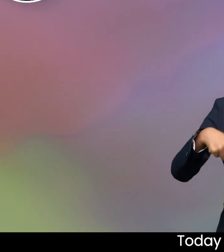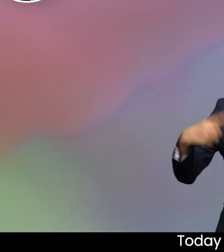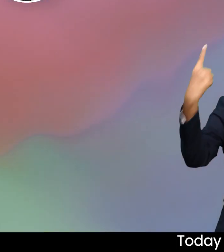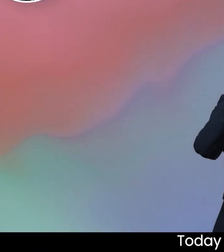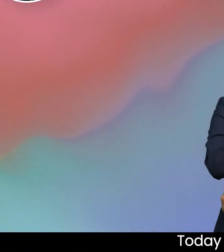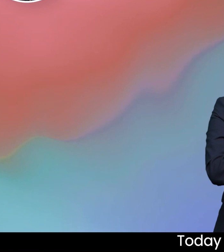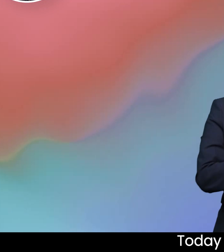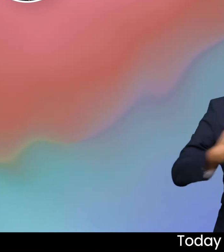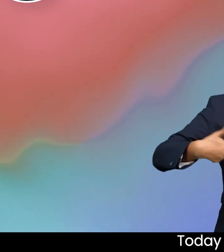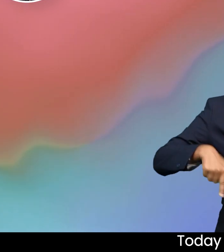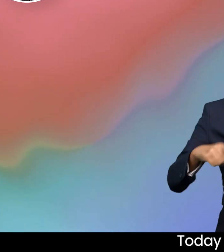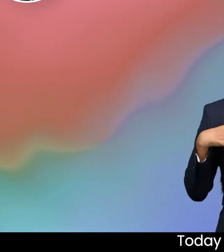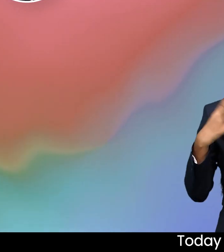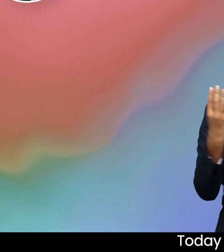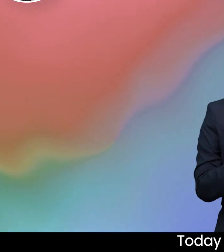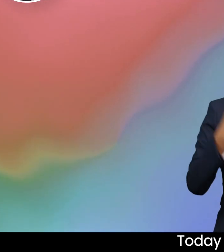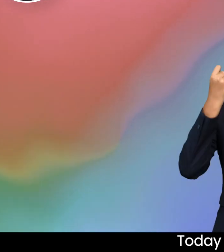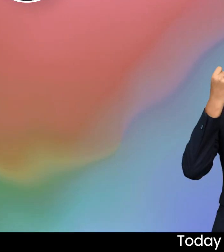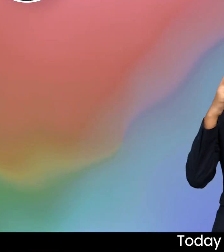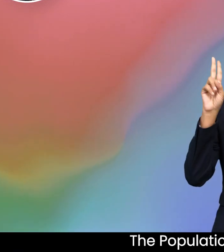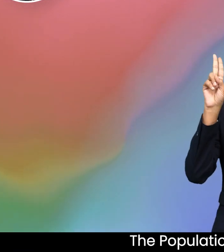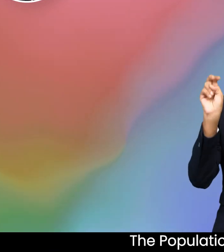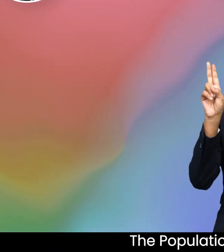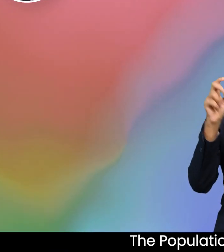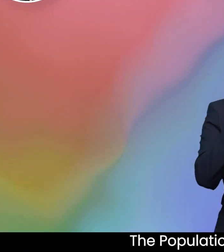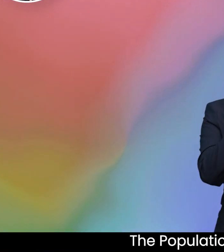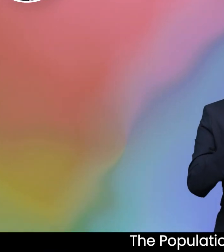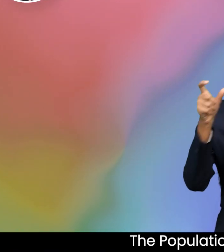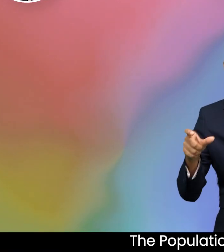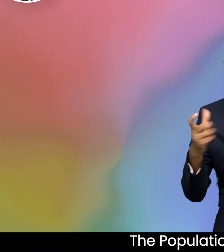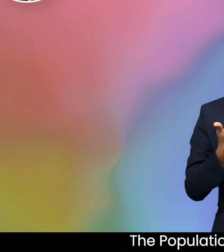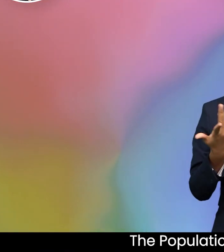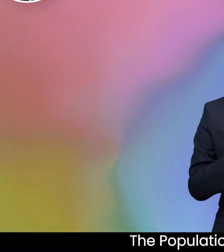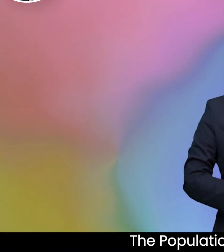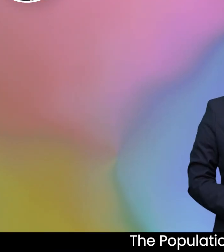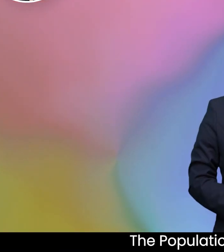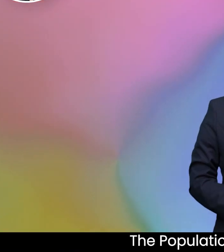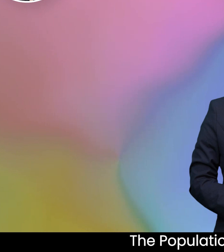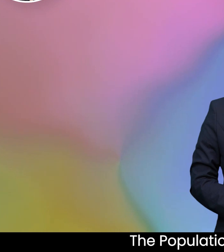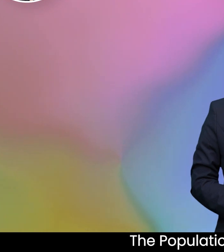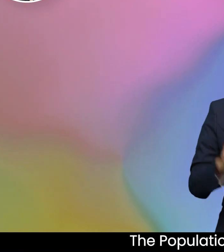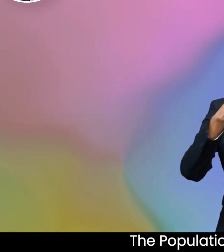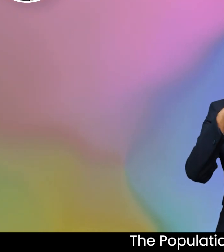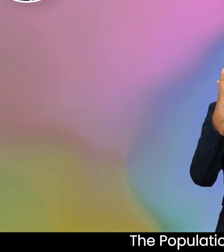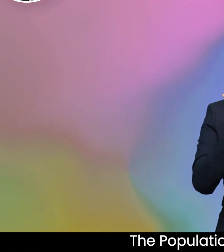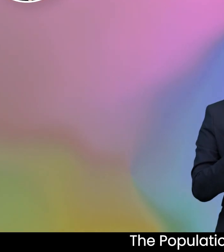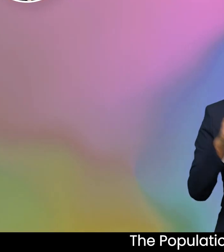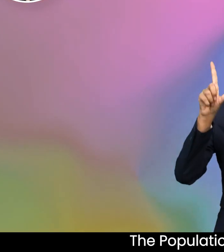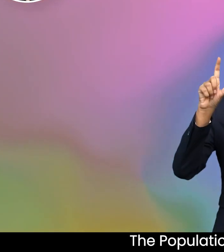Today, let us understand the topic, the population, from class 10th, Social